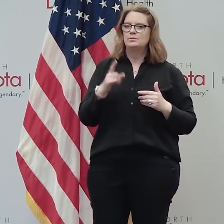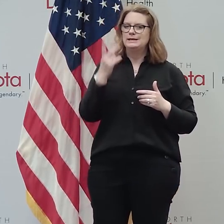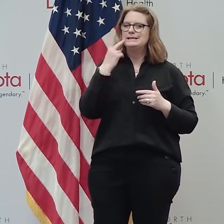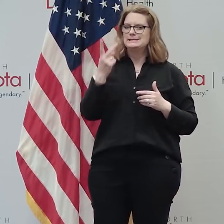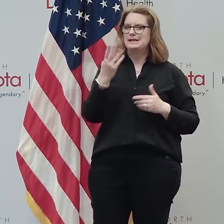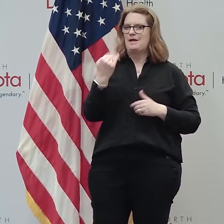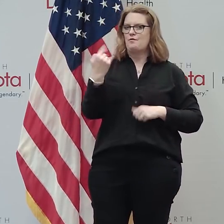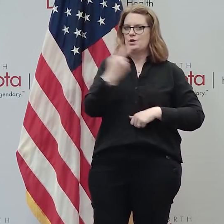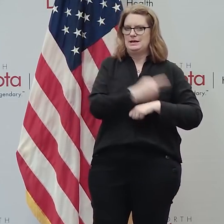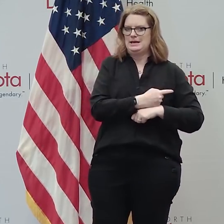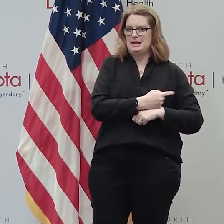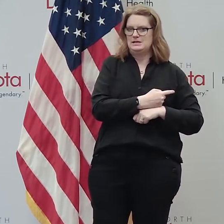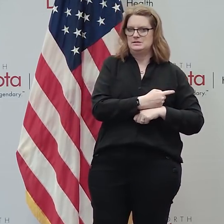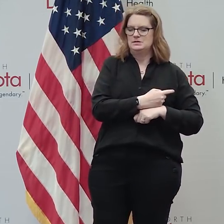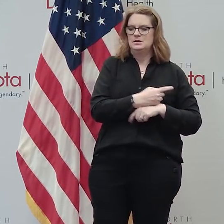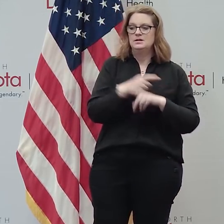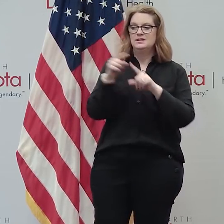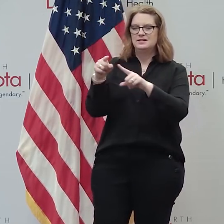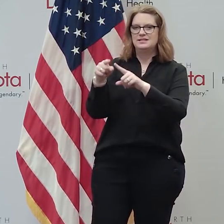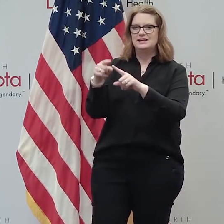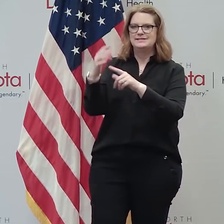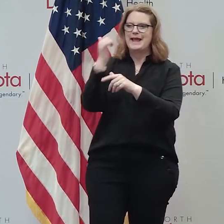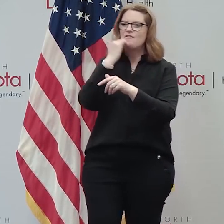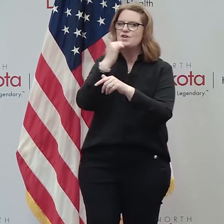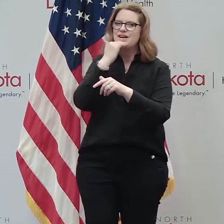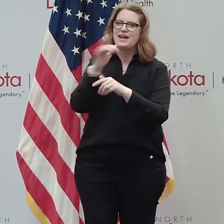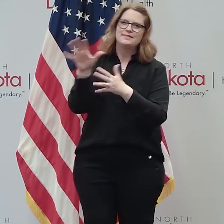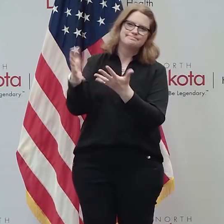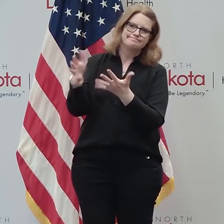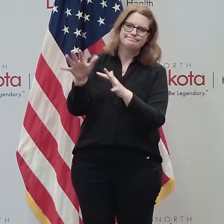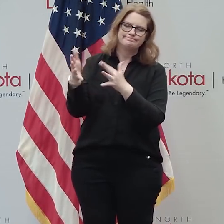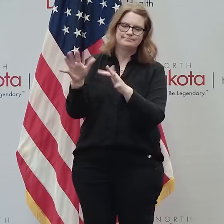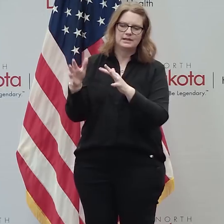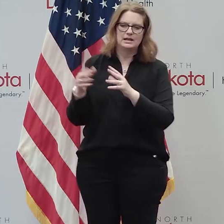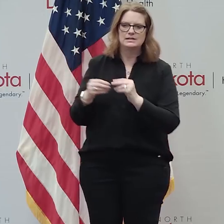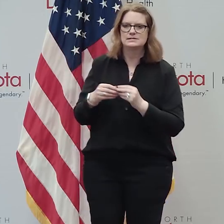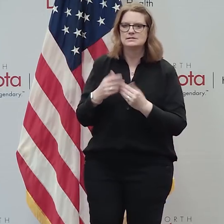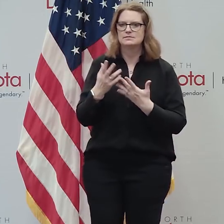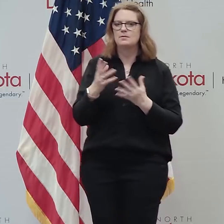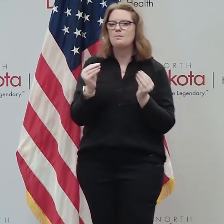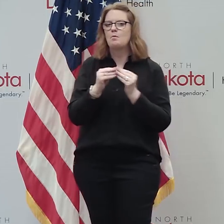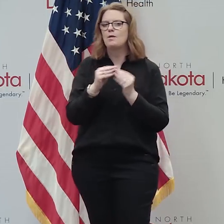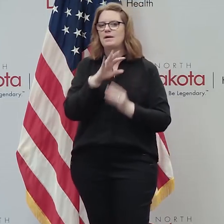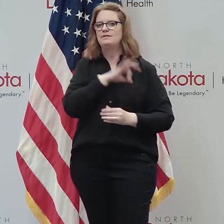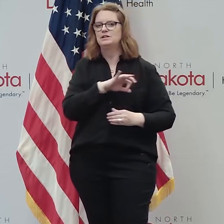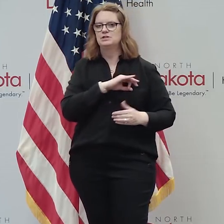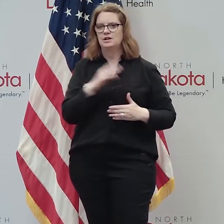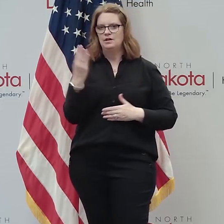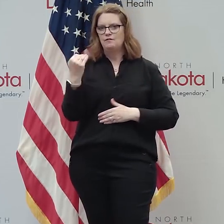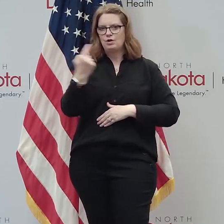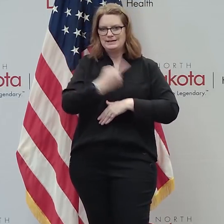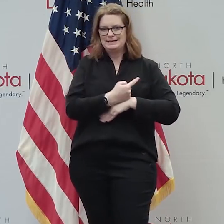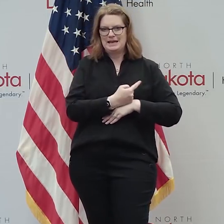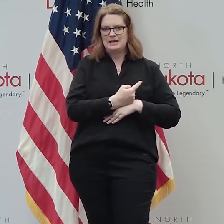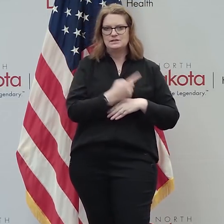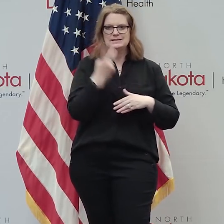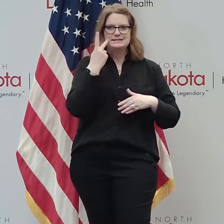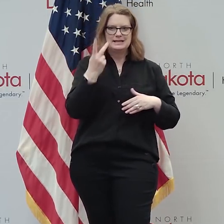tests are coming through. So it'd be more helpful for us to look at the 14-day average. That gives us a better sense of the